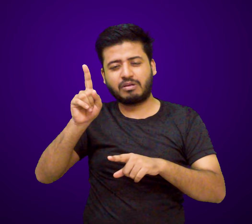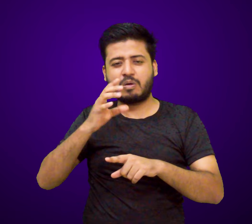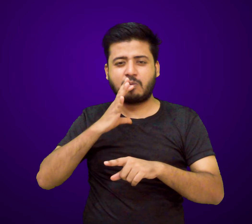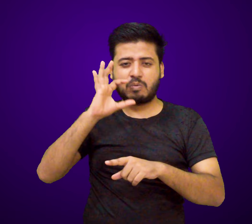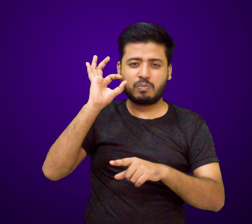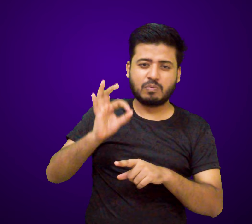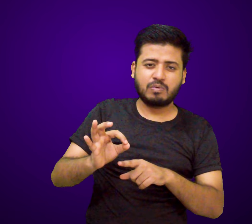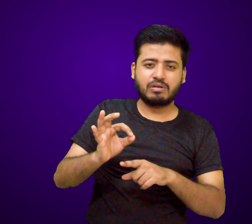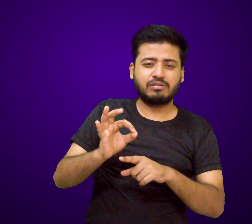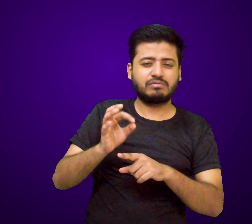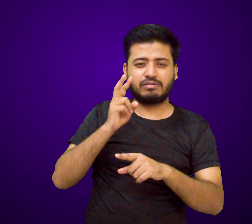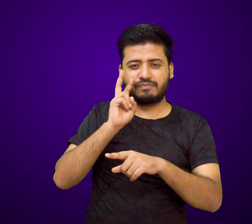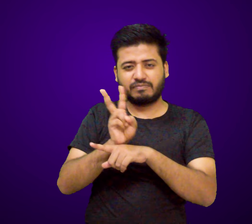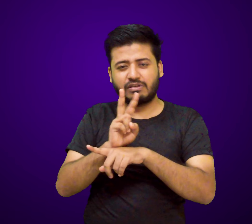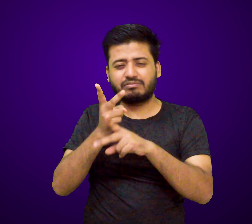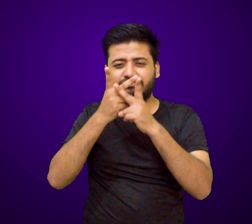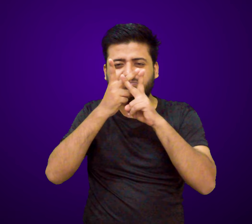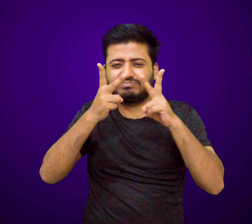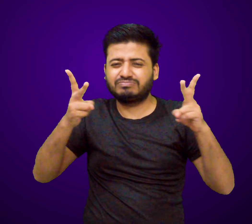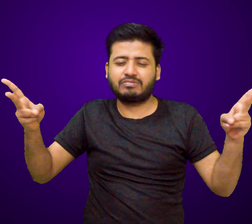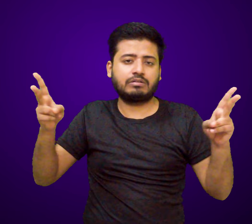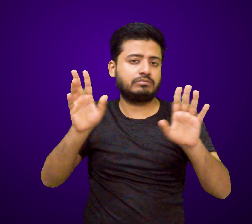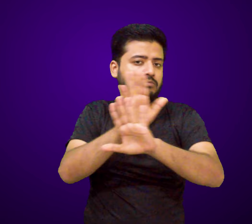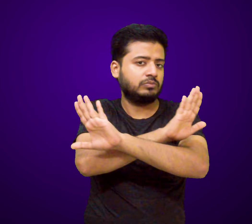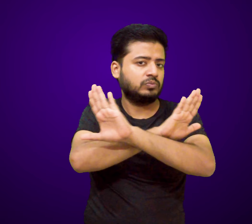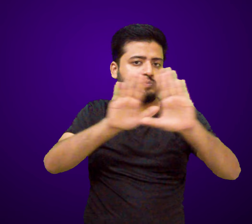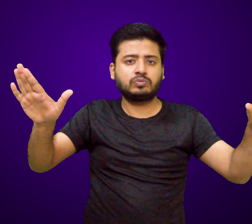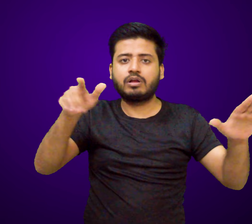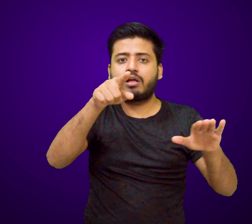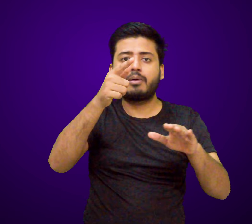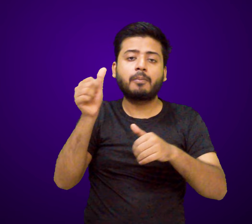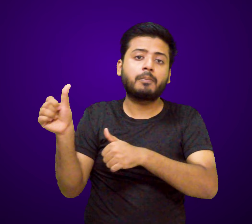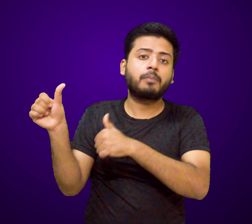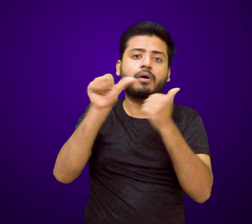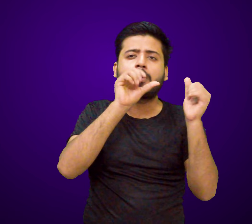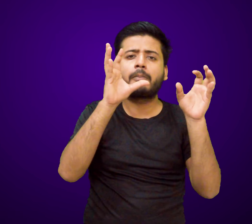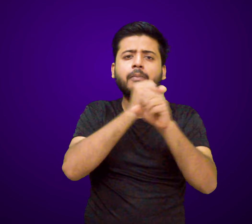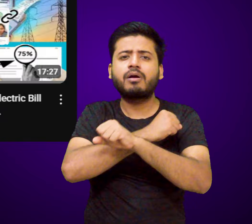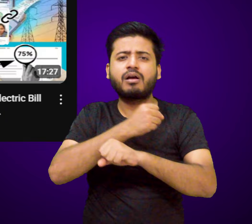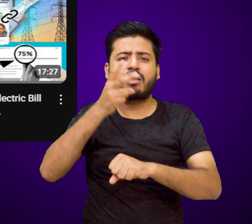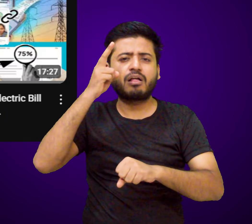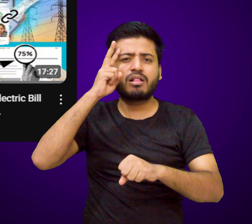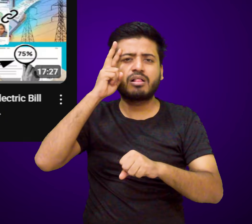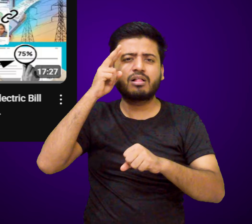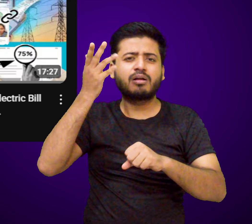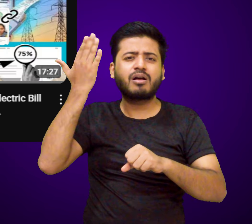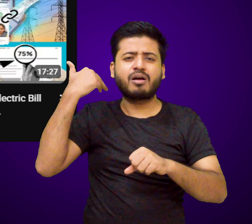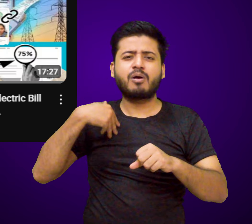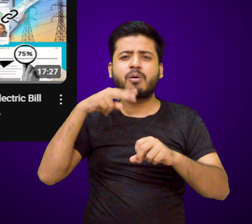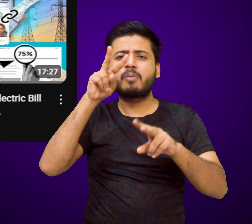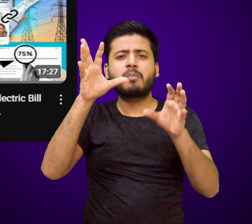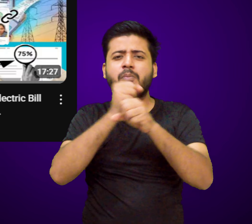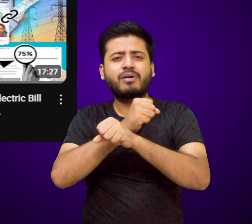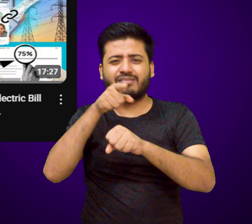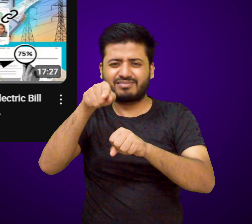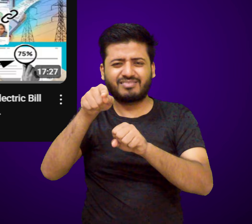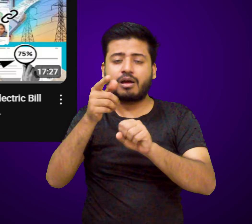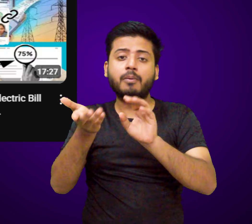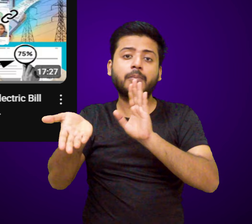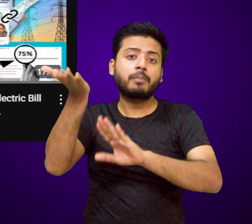India, a person with a disability is not automatically entitled to free water and house tax. Any exemptions or concessions